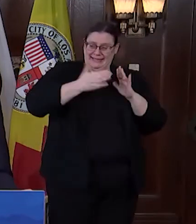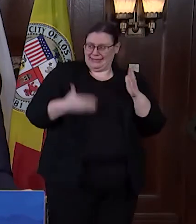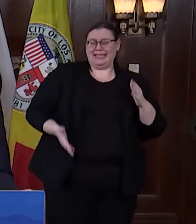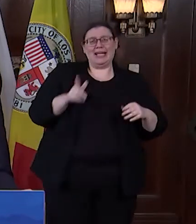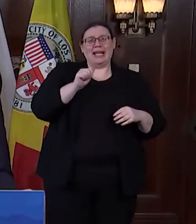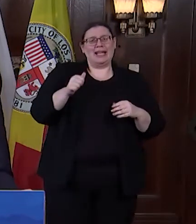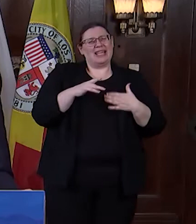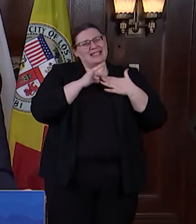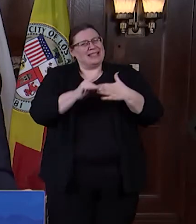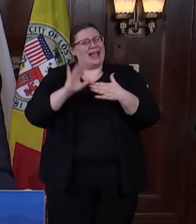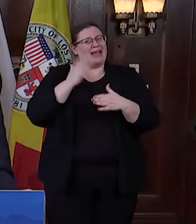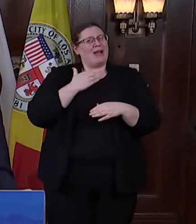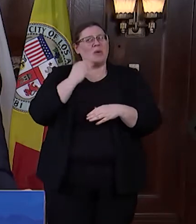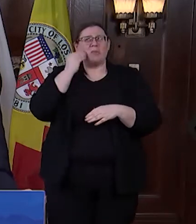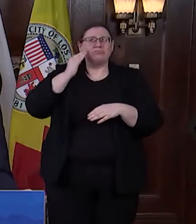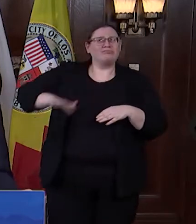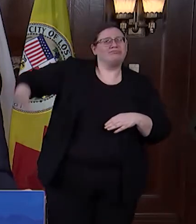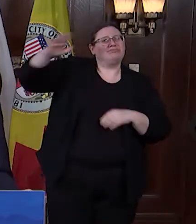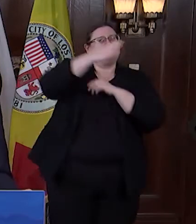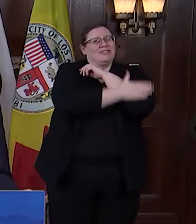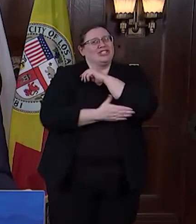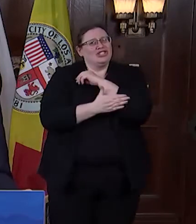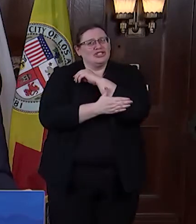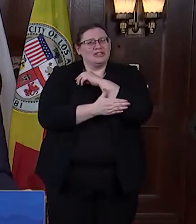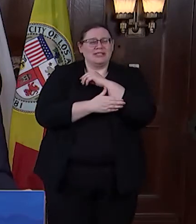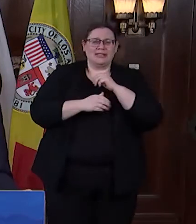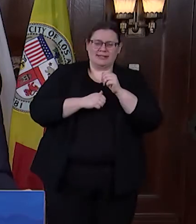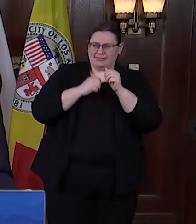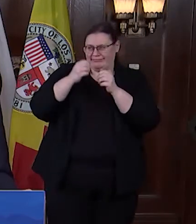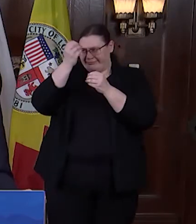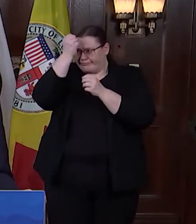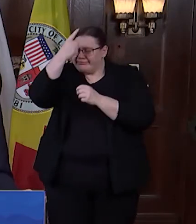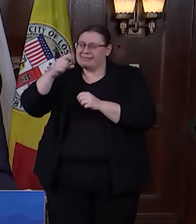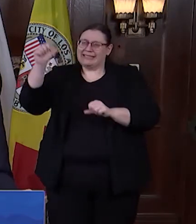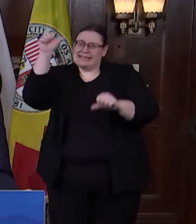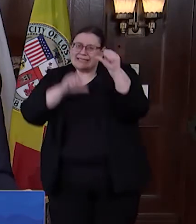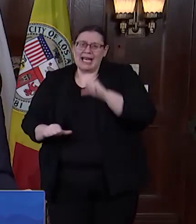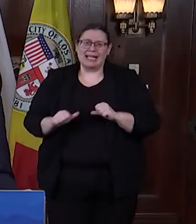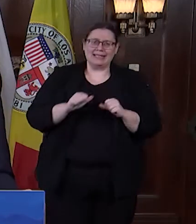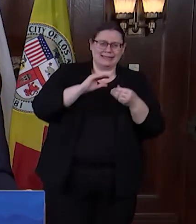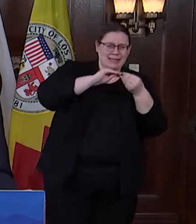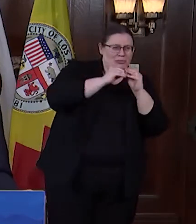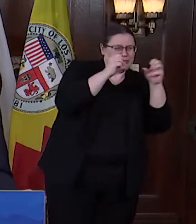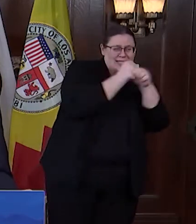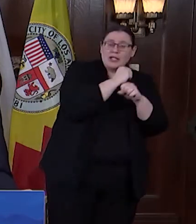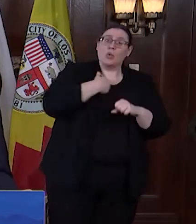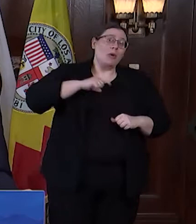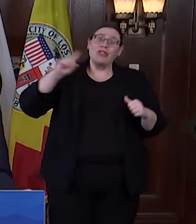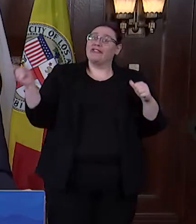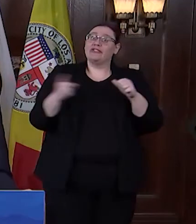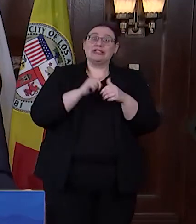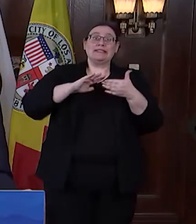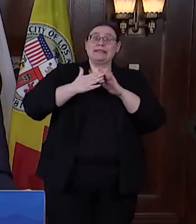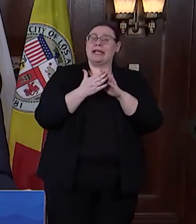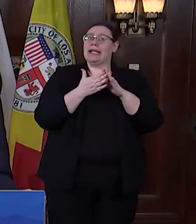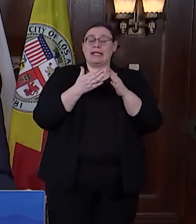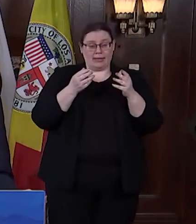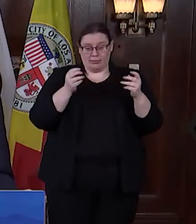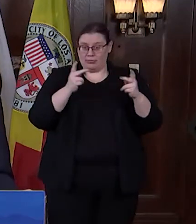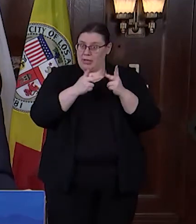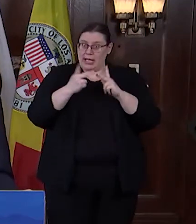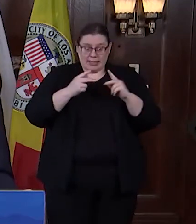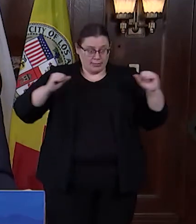in this nation, following science and data, the first in the nation to shut down places where people gather, the first to